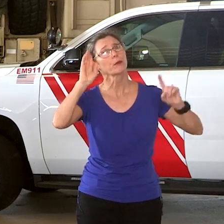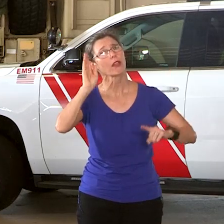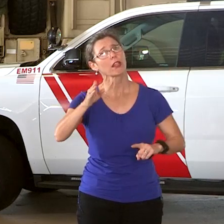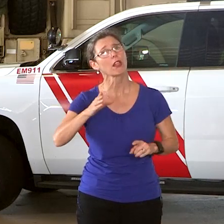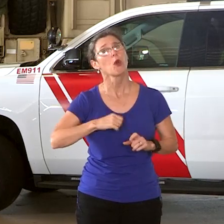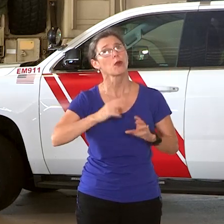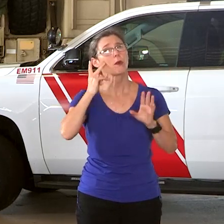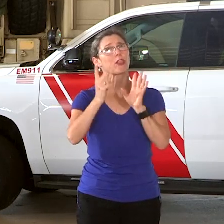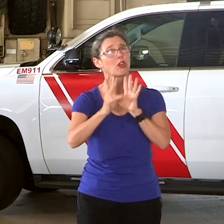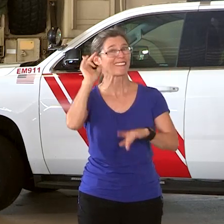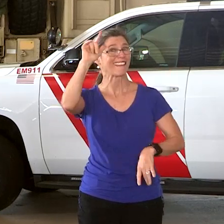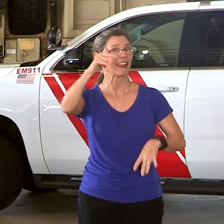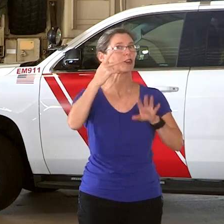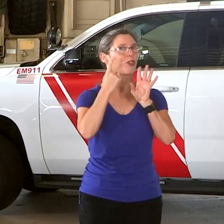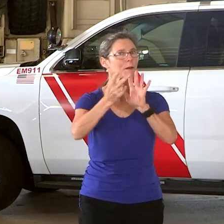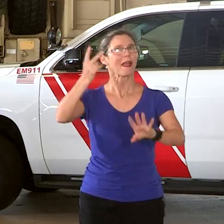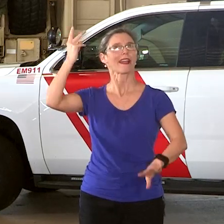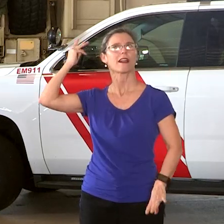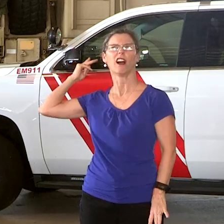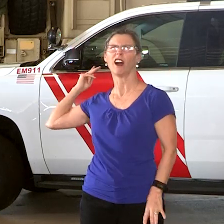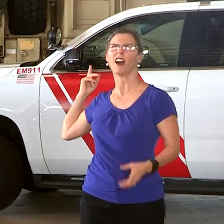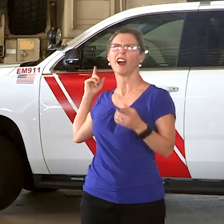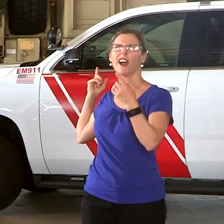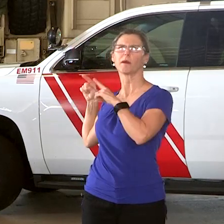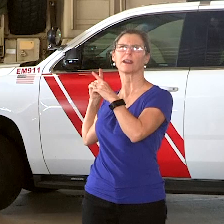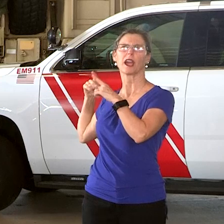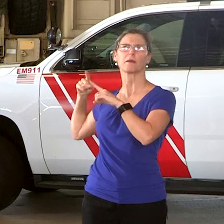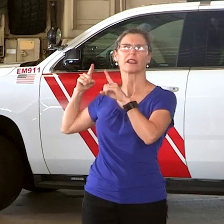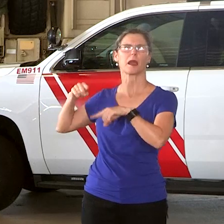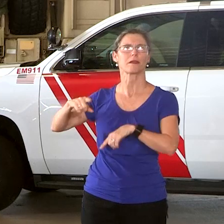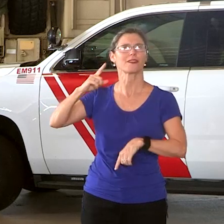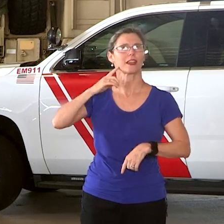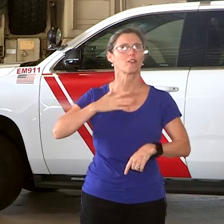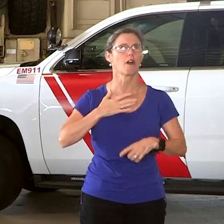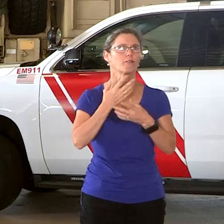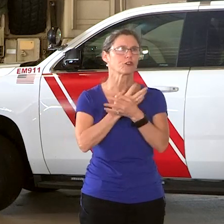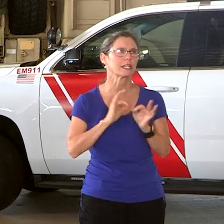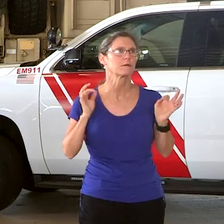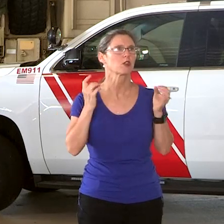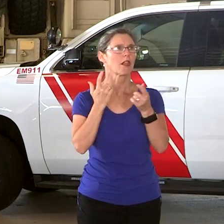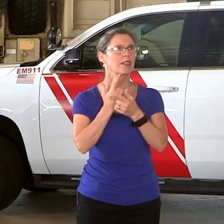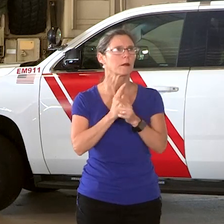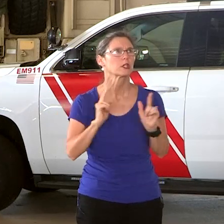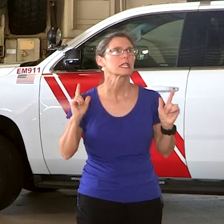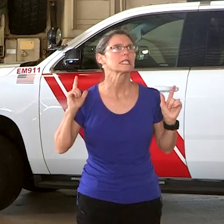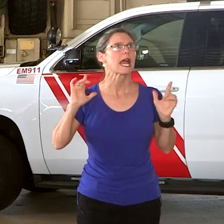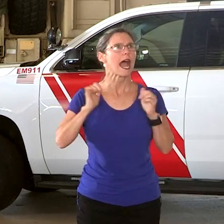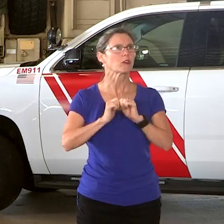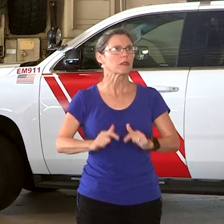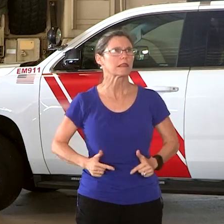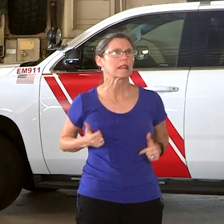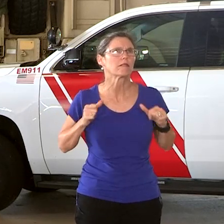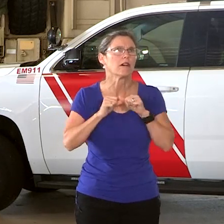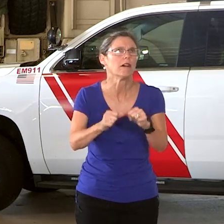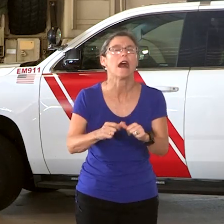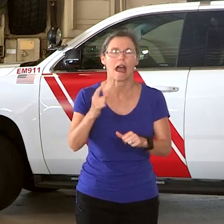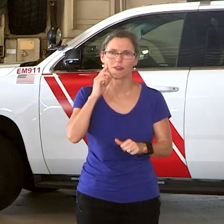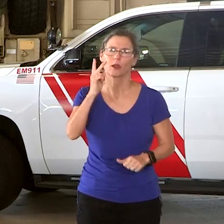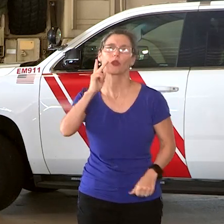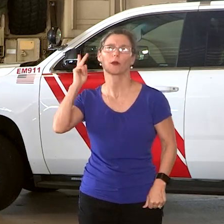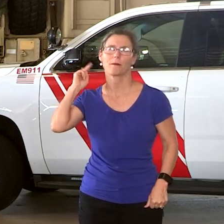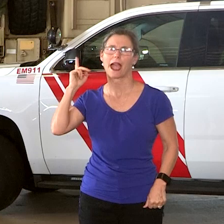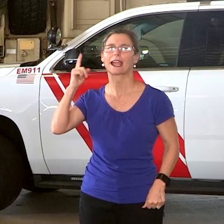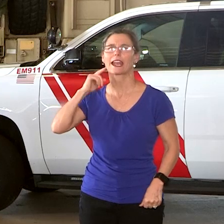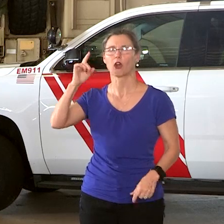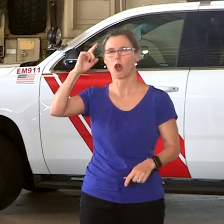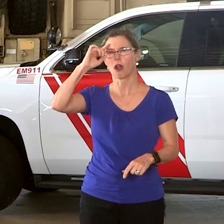through the rearview mirror at this and think about all of our freedoms and liberties, I think all of us are going to have a little bit different perspective. So again, thanks